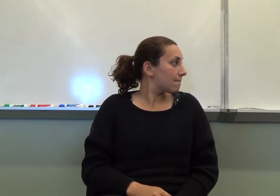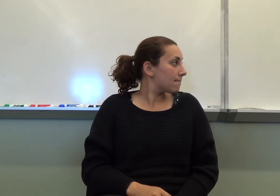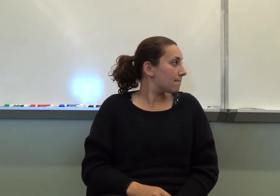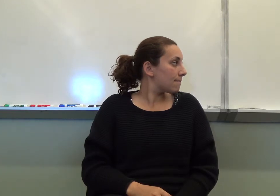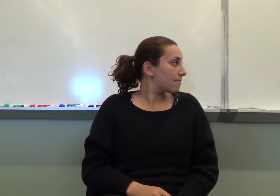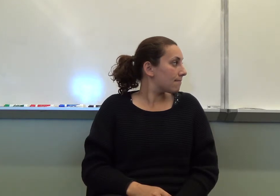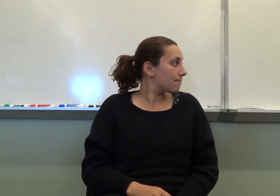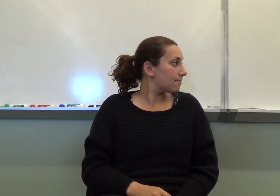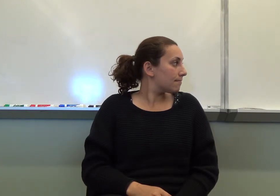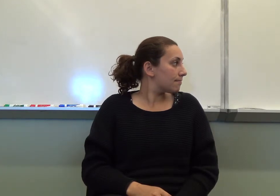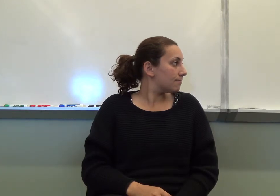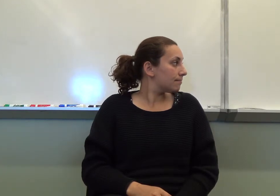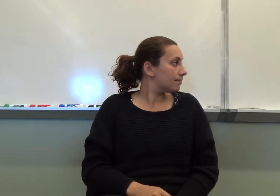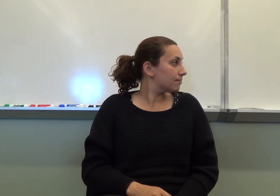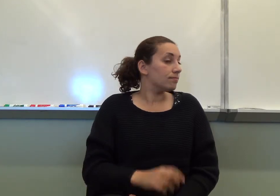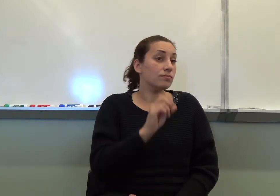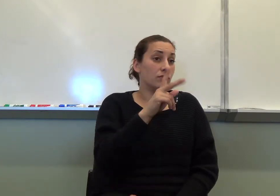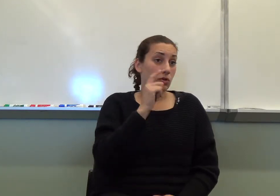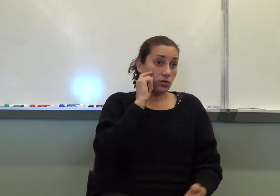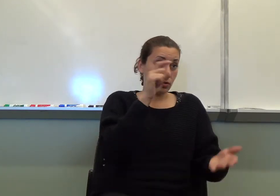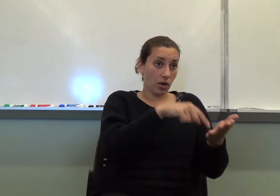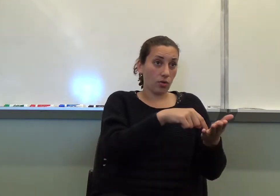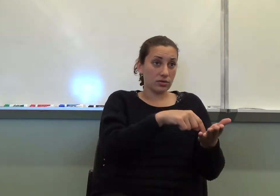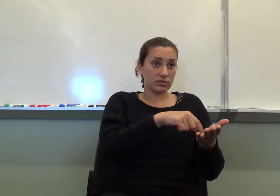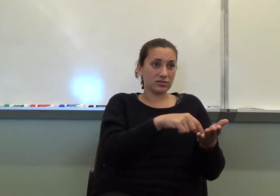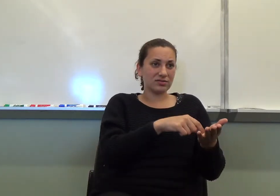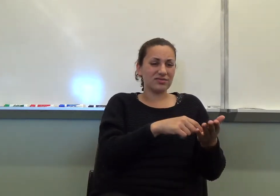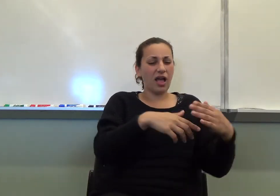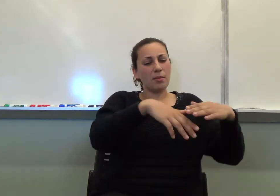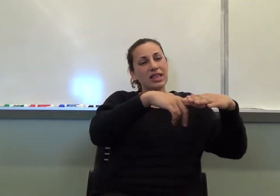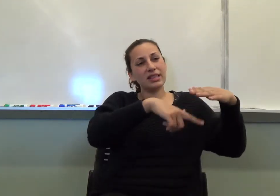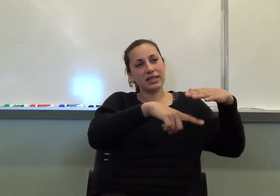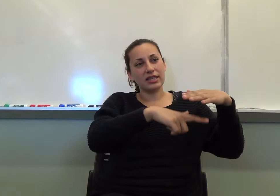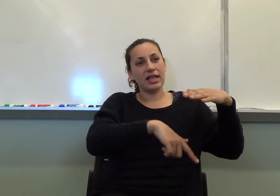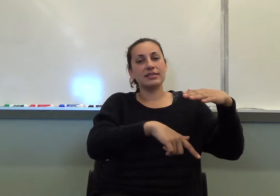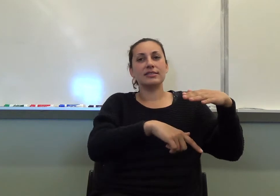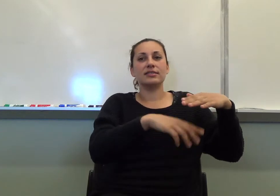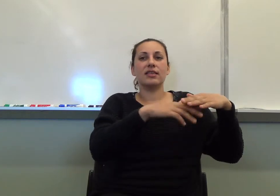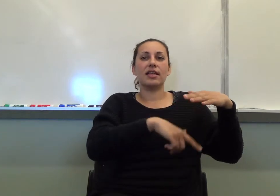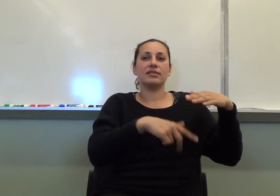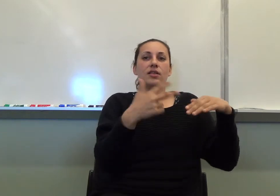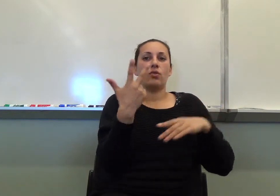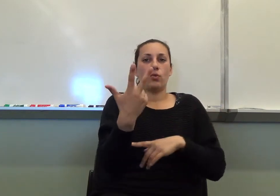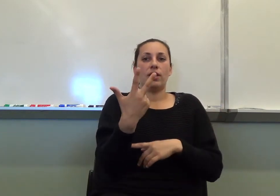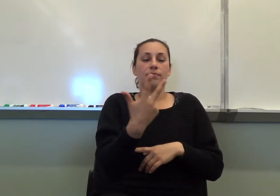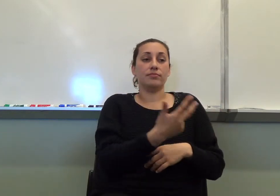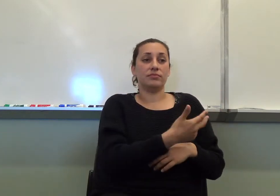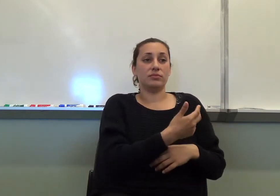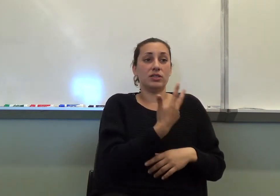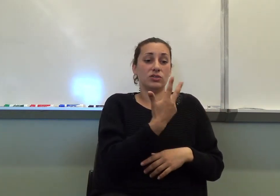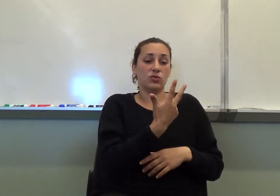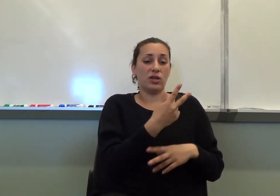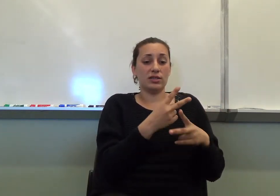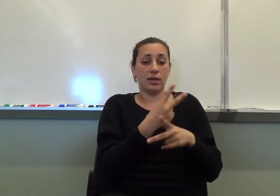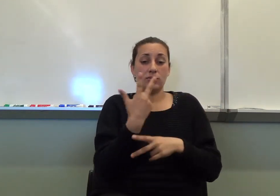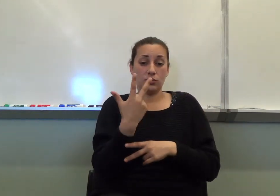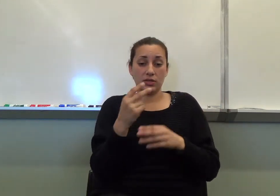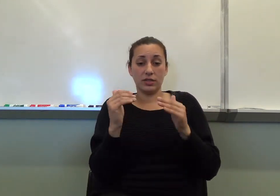Okay. Notice it's a little bit less than 3, huh? 3 if you square it, if you multiply it by itself, will give you 9. So